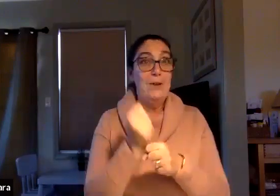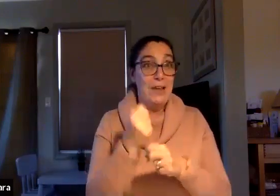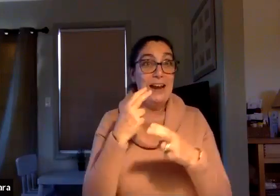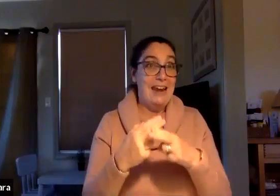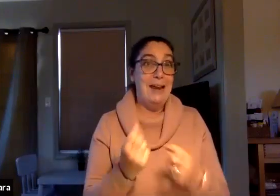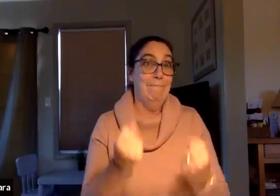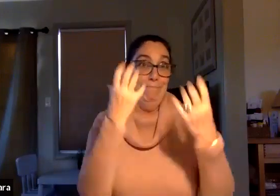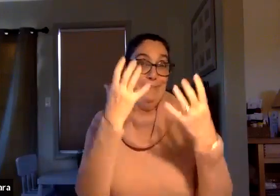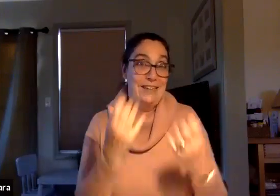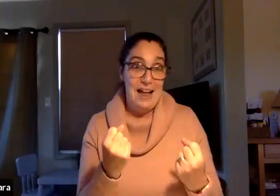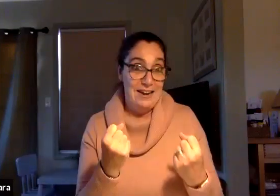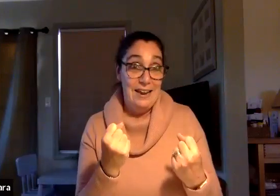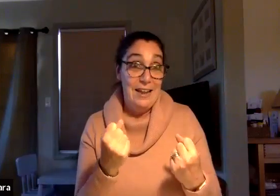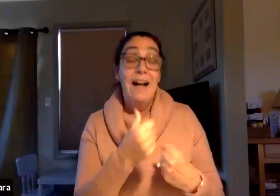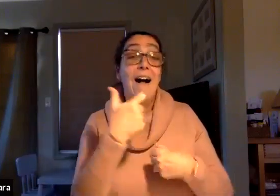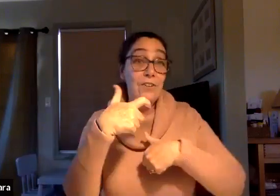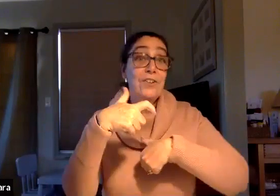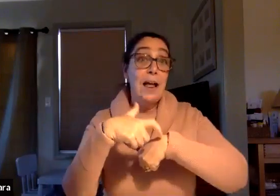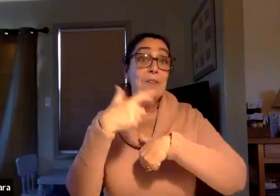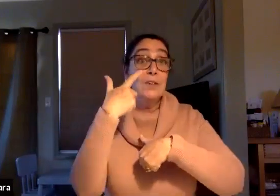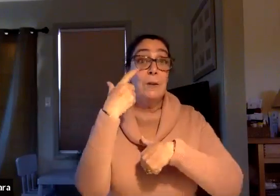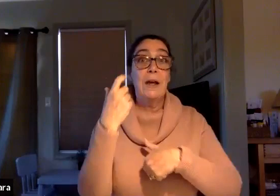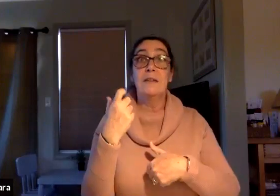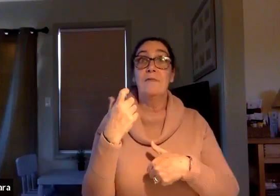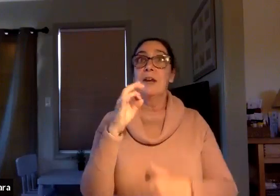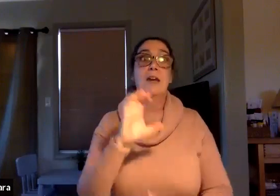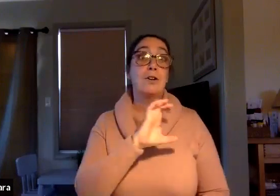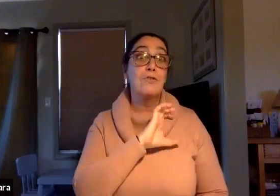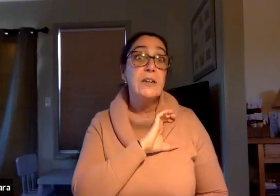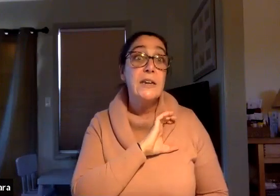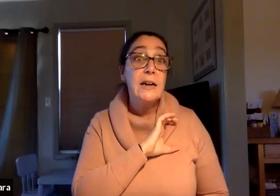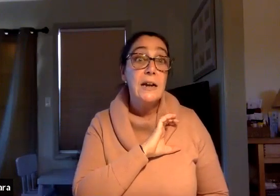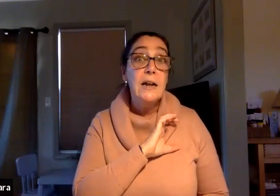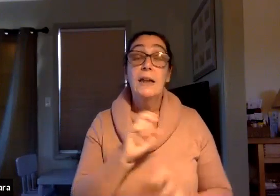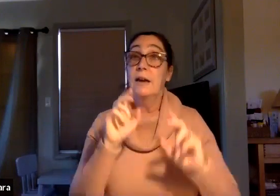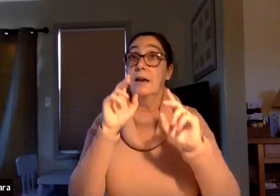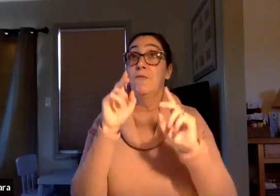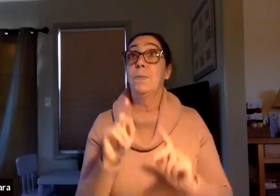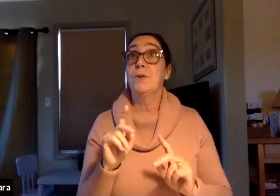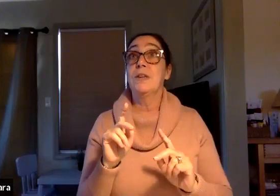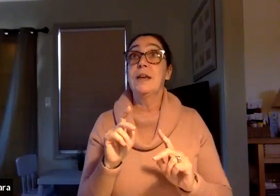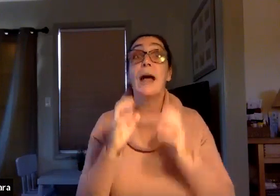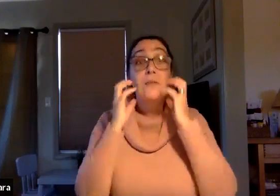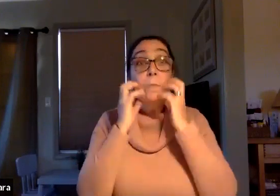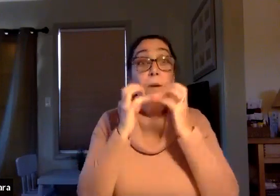get a name sign. Other times it's because of a characteristic, like if a person has a beard.